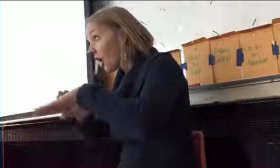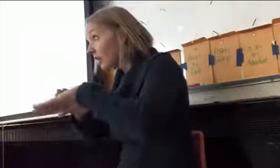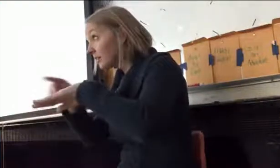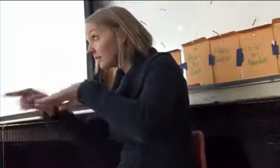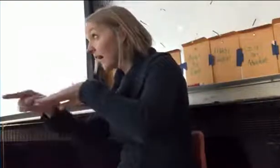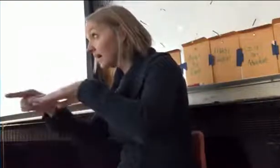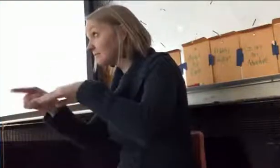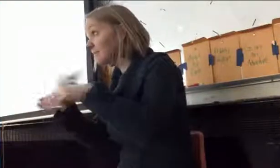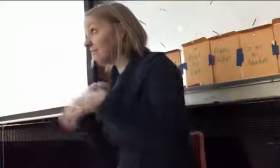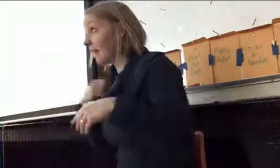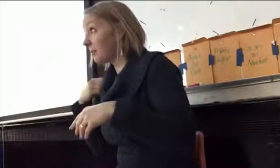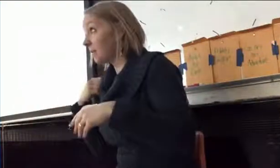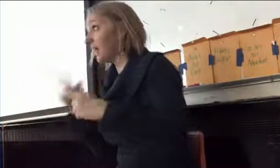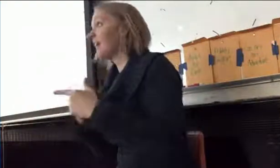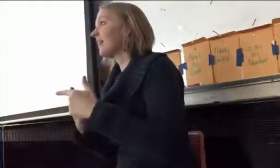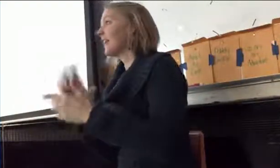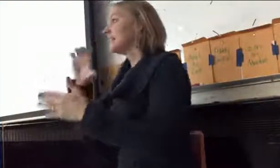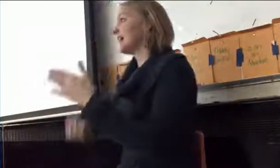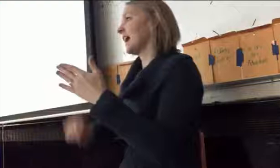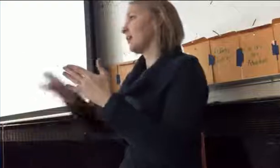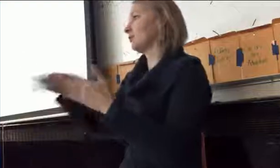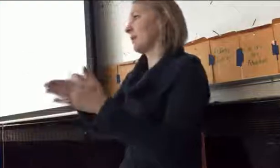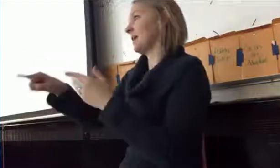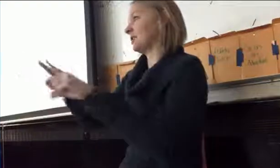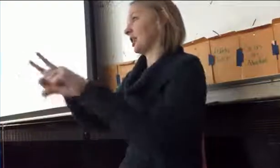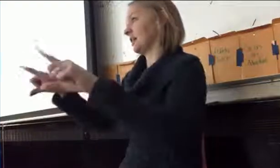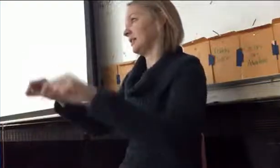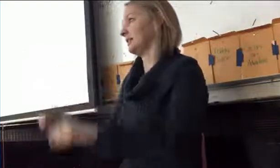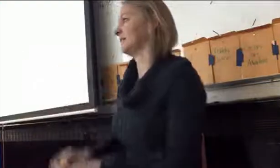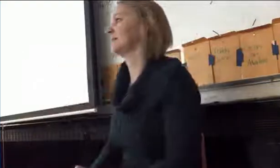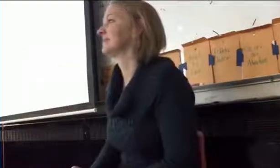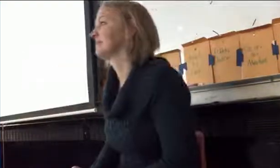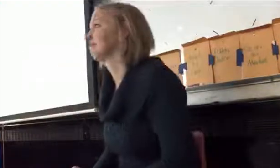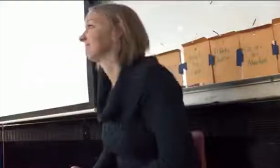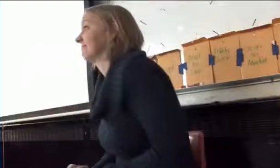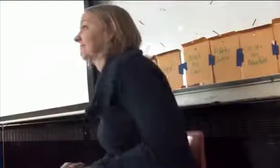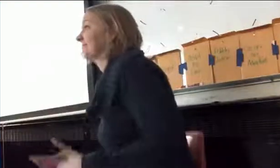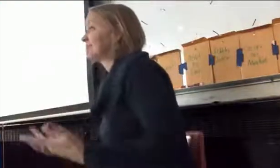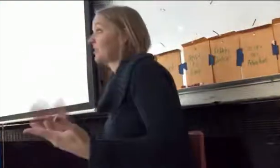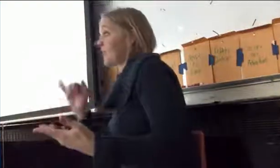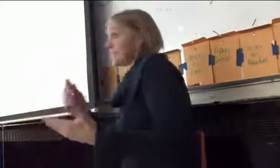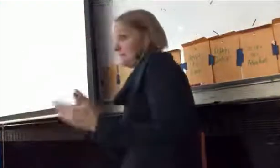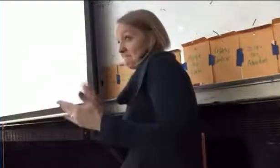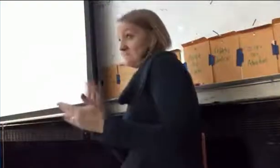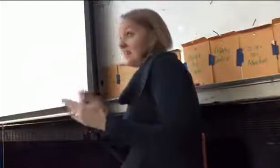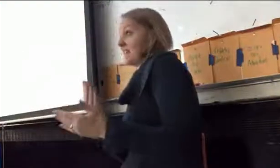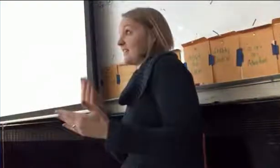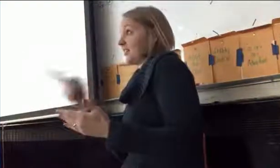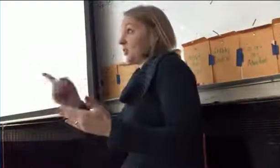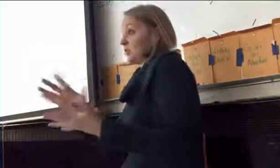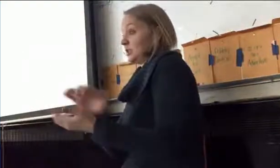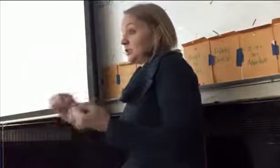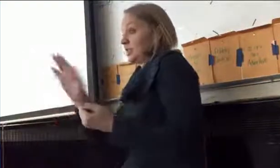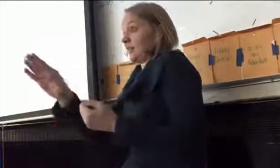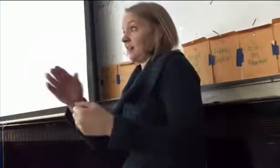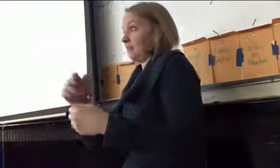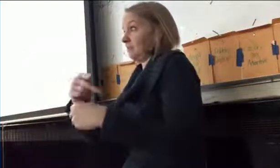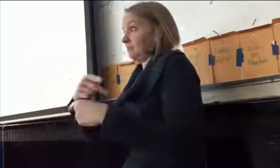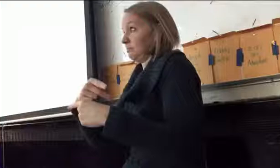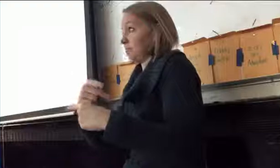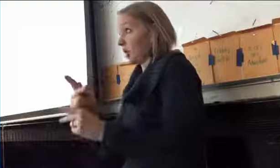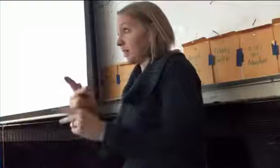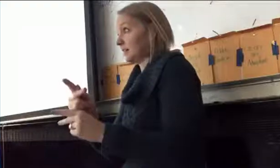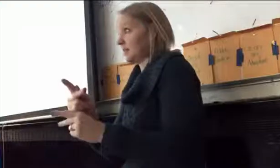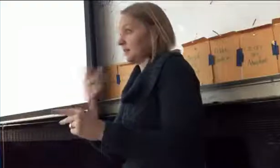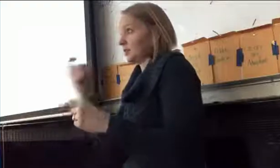paycheck. So if you have something that gets chopped off and you get blood on everything, they're taking that money out because that's money that you destroyed because you bled all over